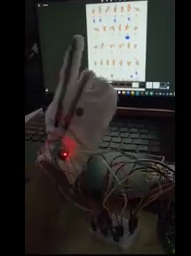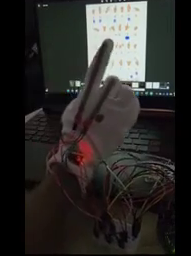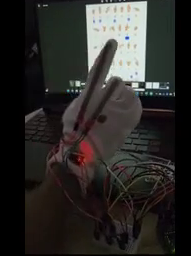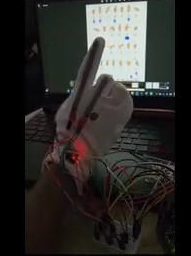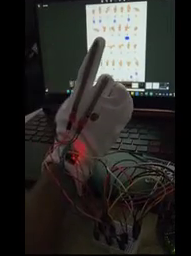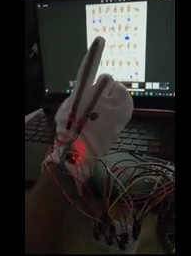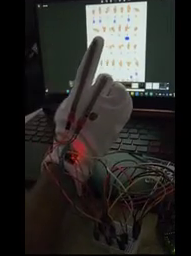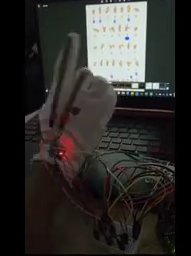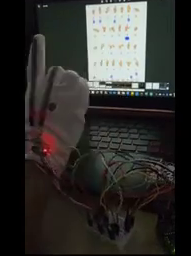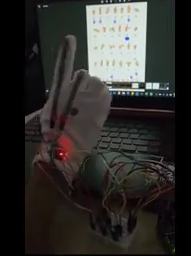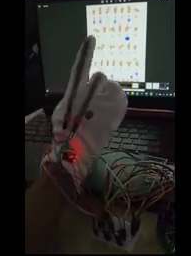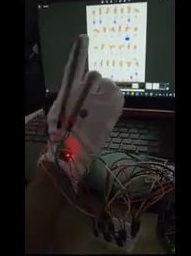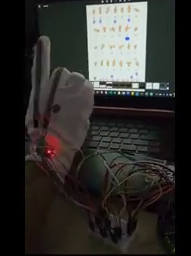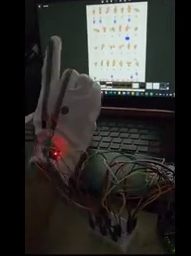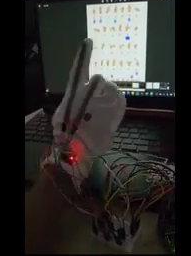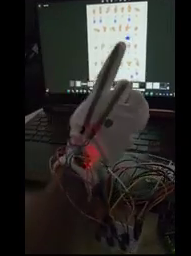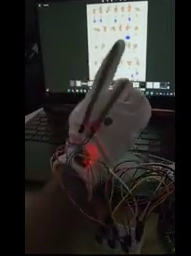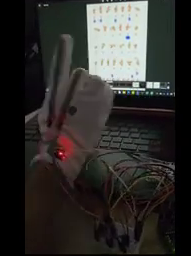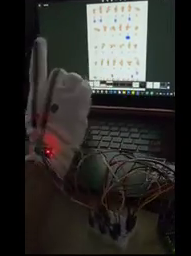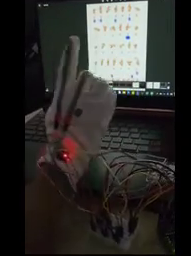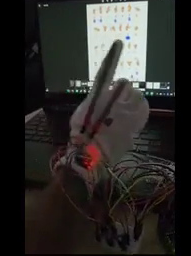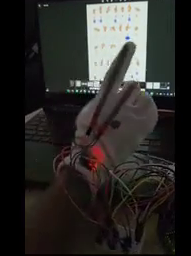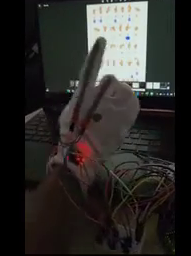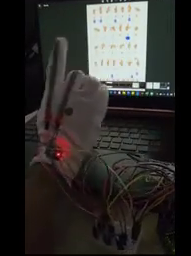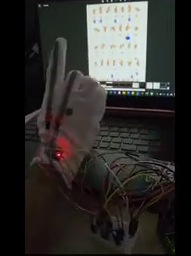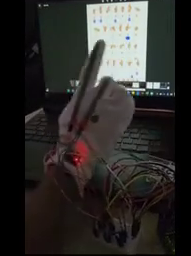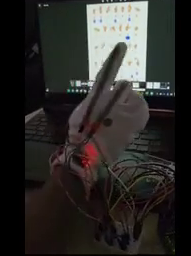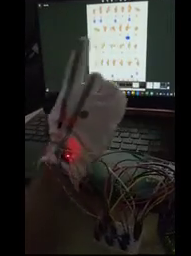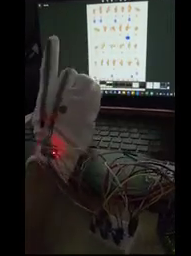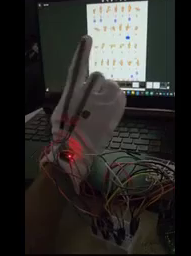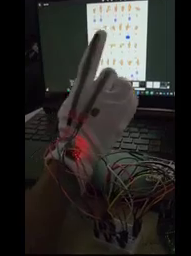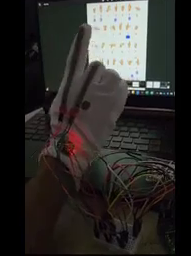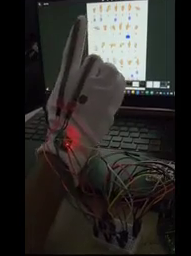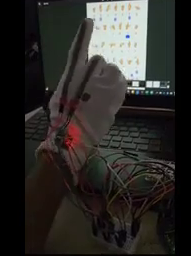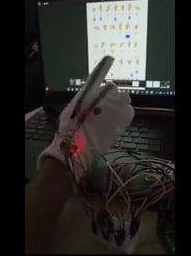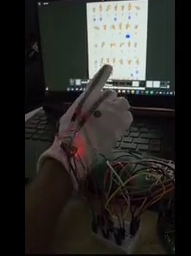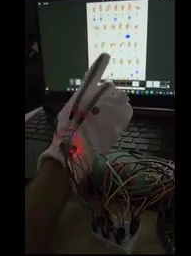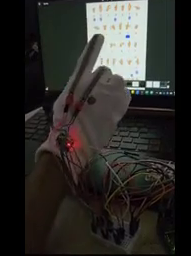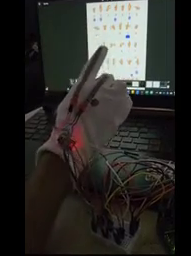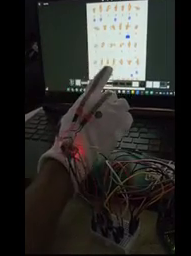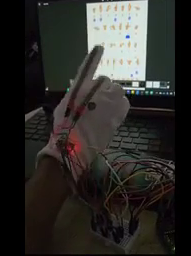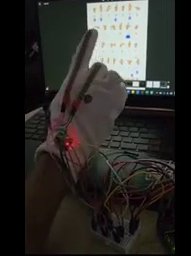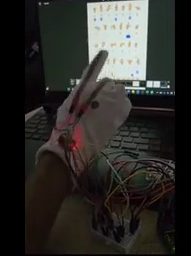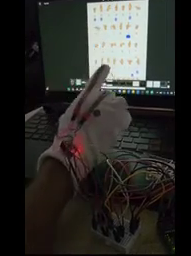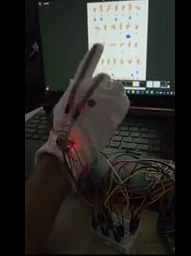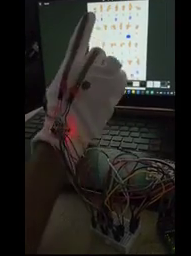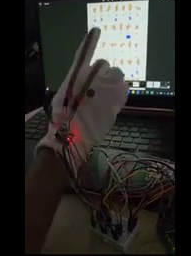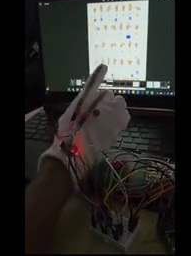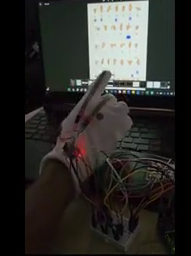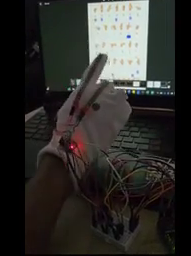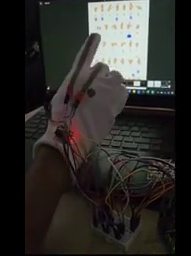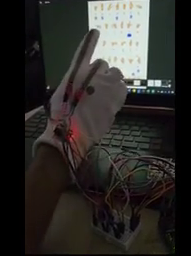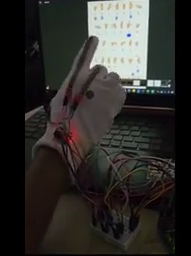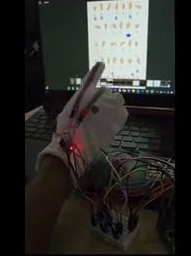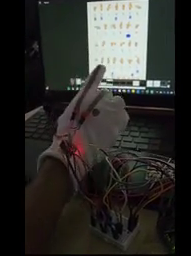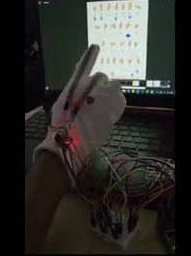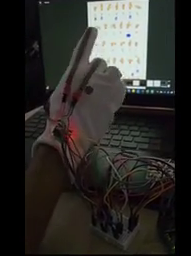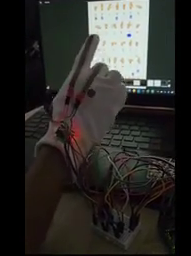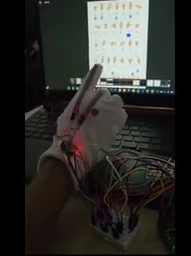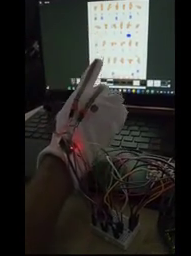we move it in the x-axis, then it should give us Z. Z. If we move it in the y-axis, it should give us Q.